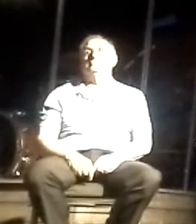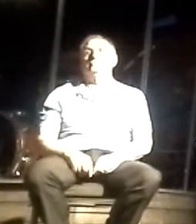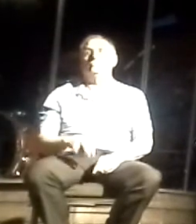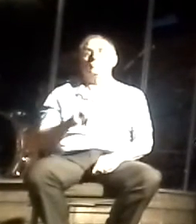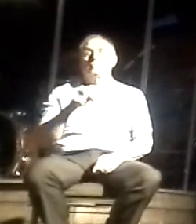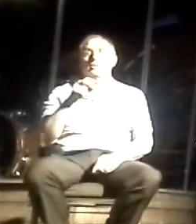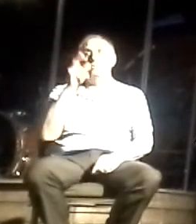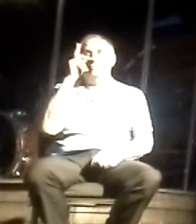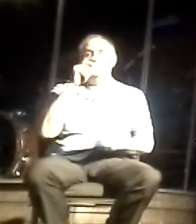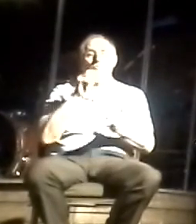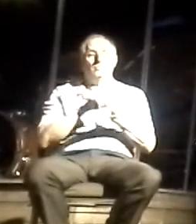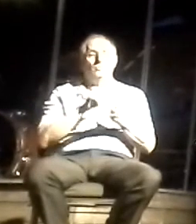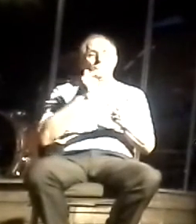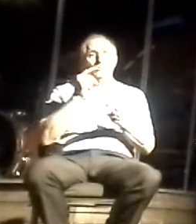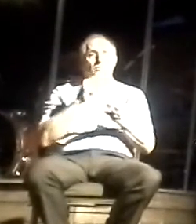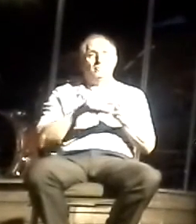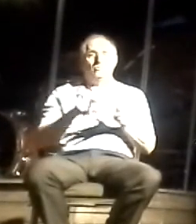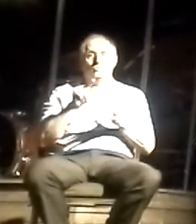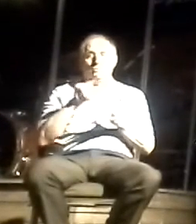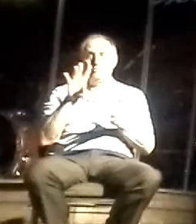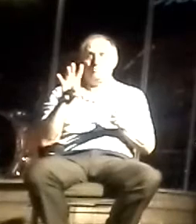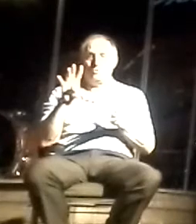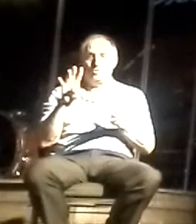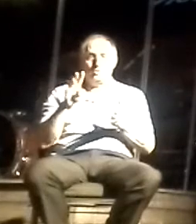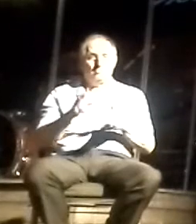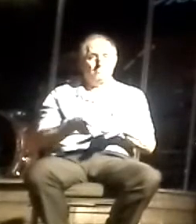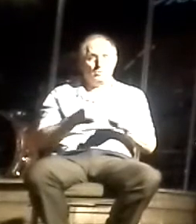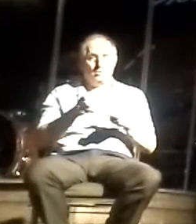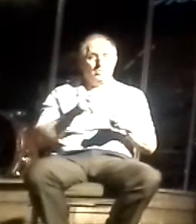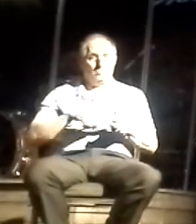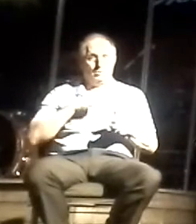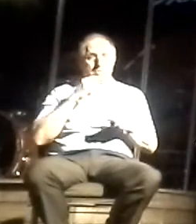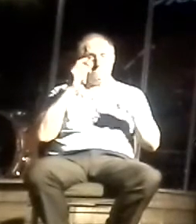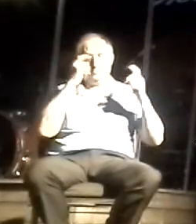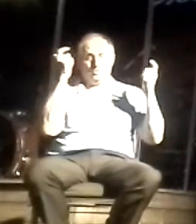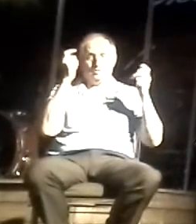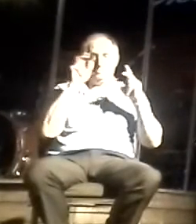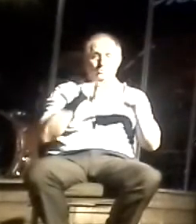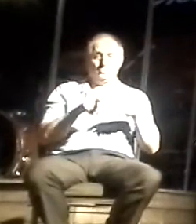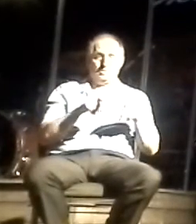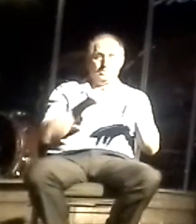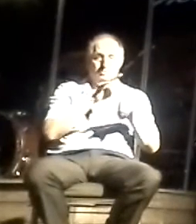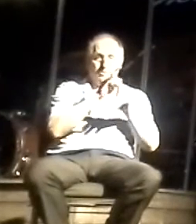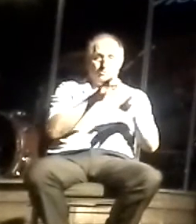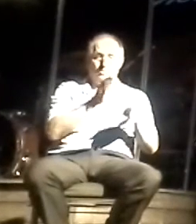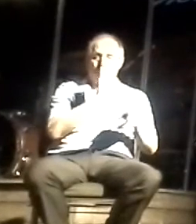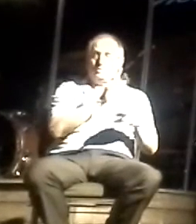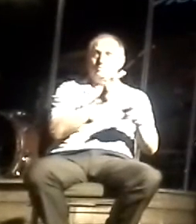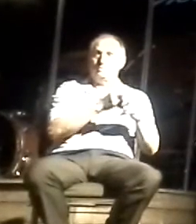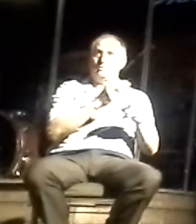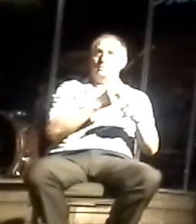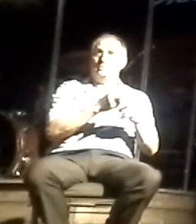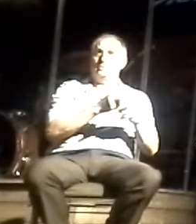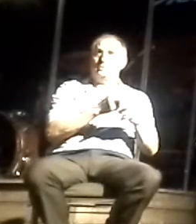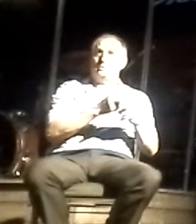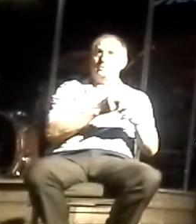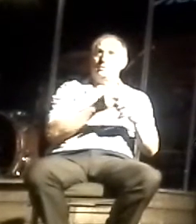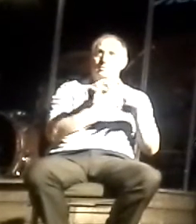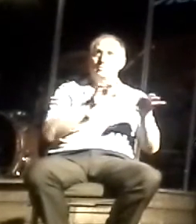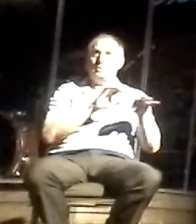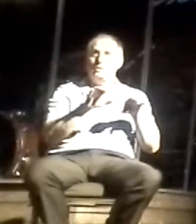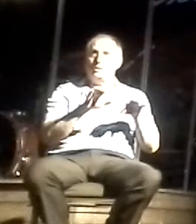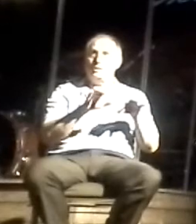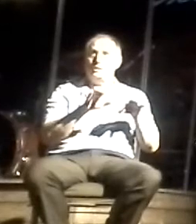Proverbs 21:24 says this about the mocker. Proud and arrogant person, the mocker is his name. Behaves